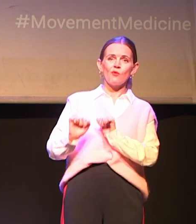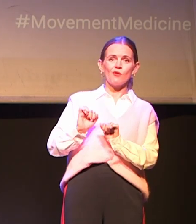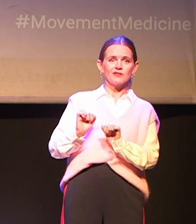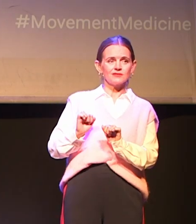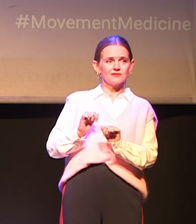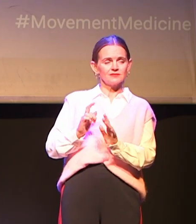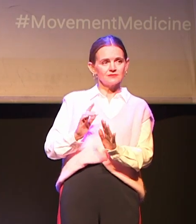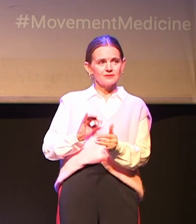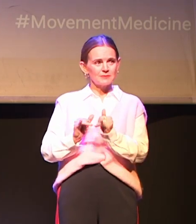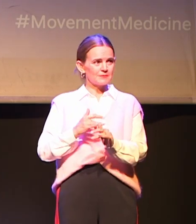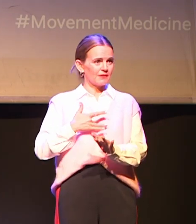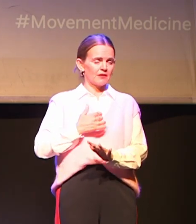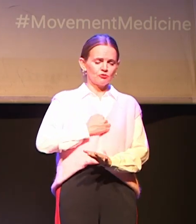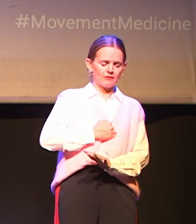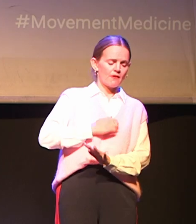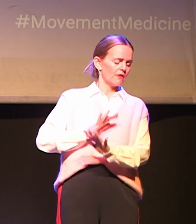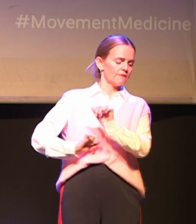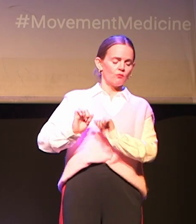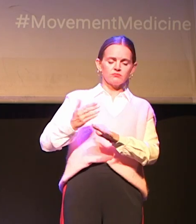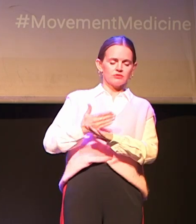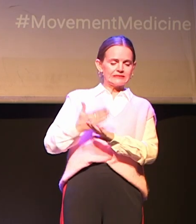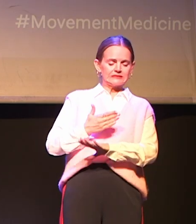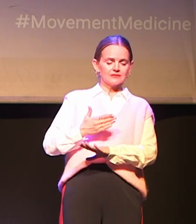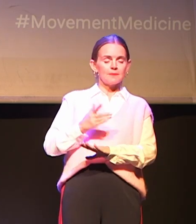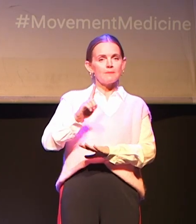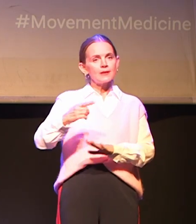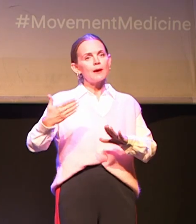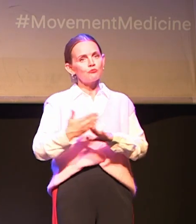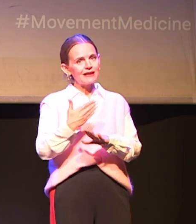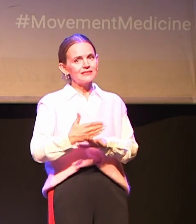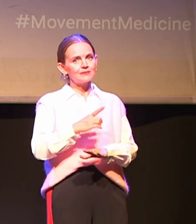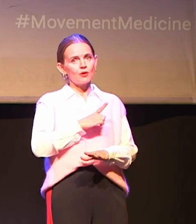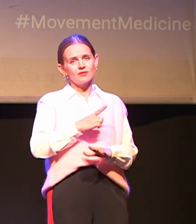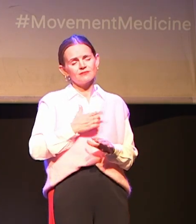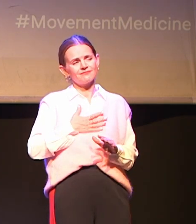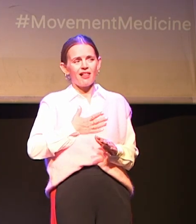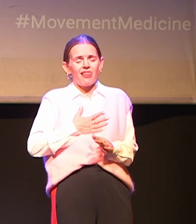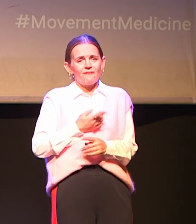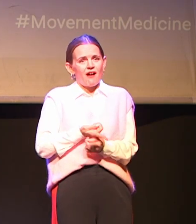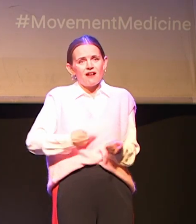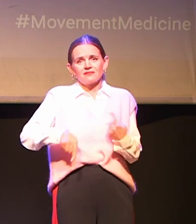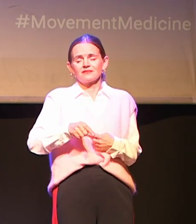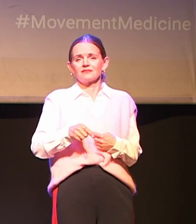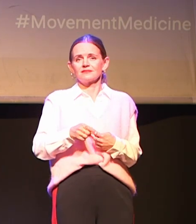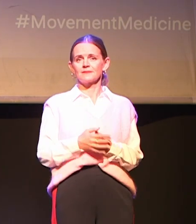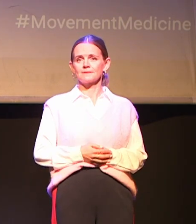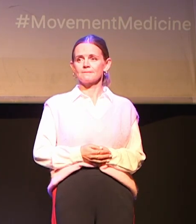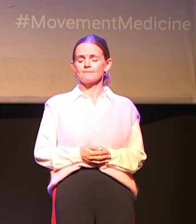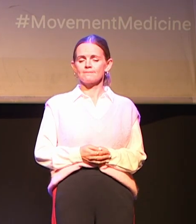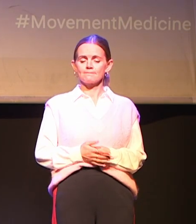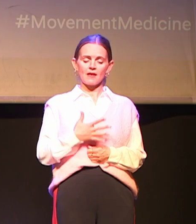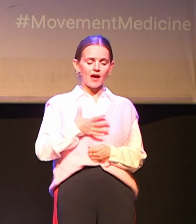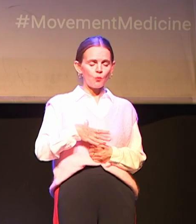and Fazan, I've said this before, I practice because I want us to practice because I love us. And I want us